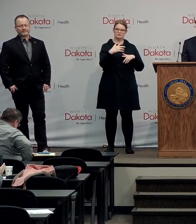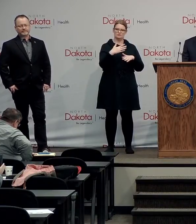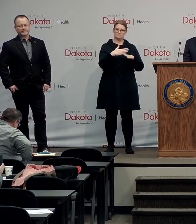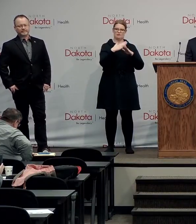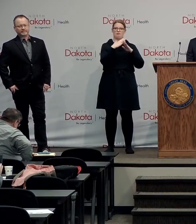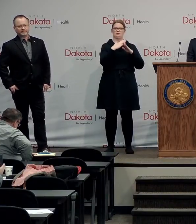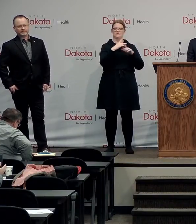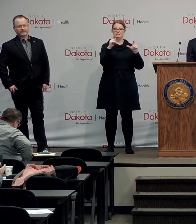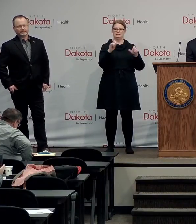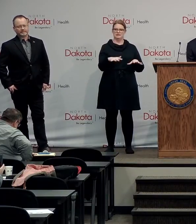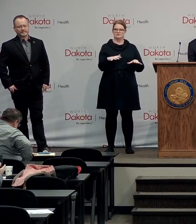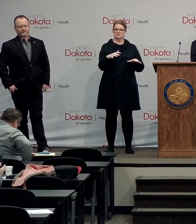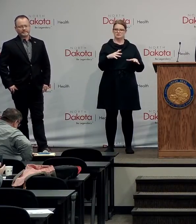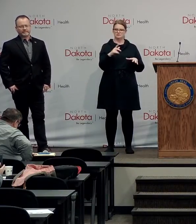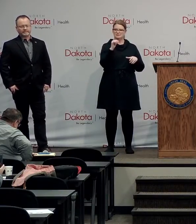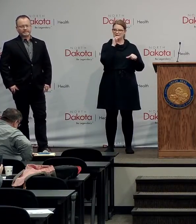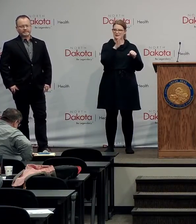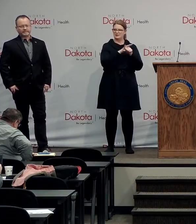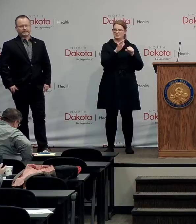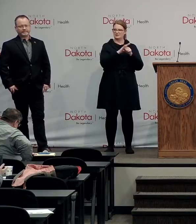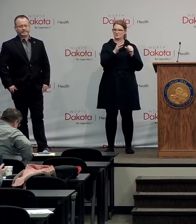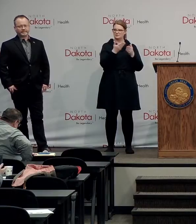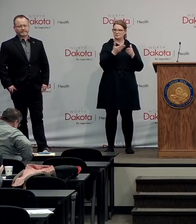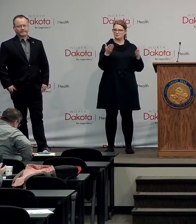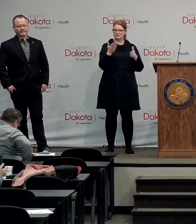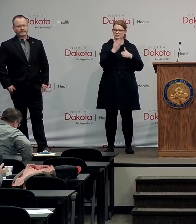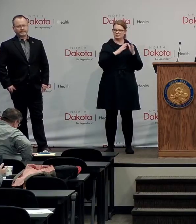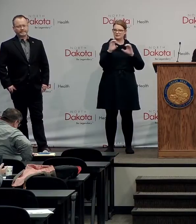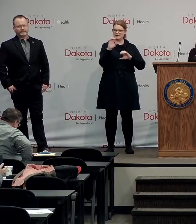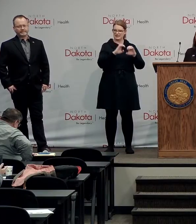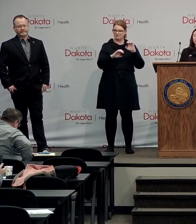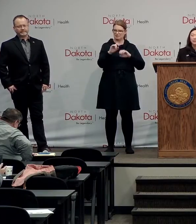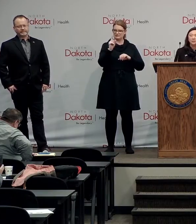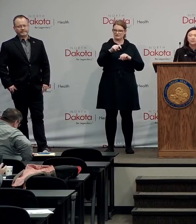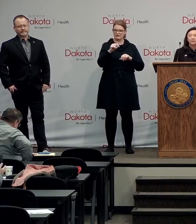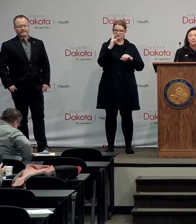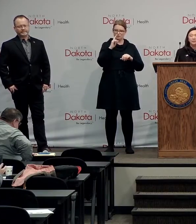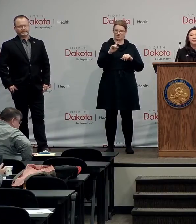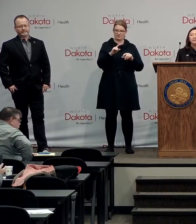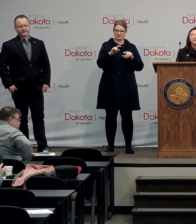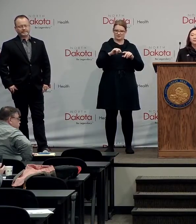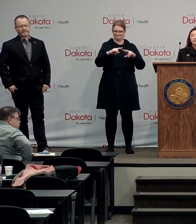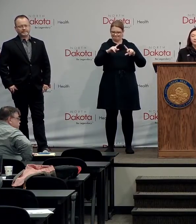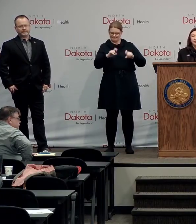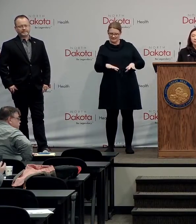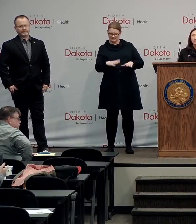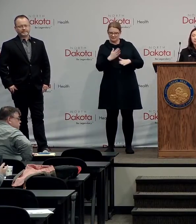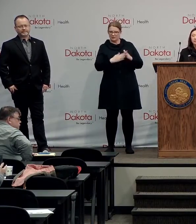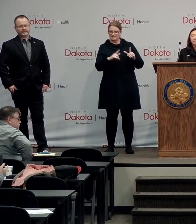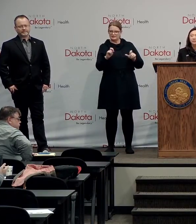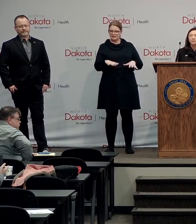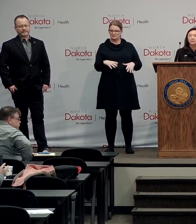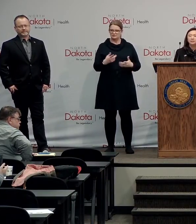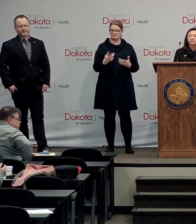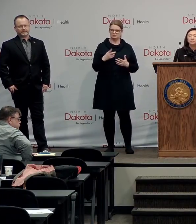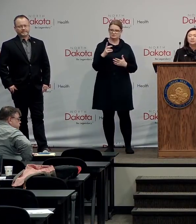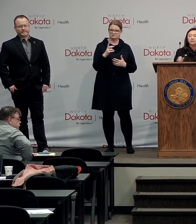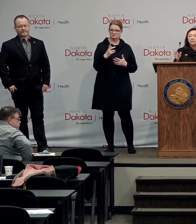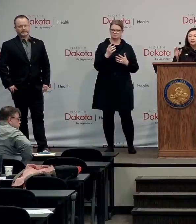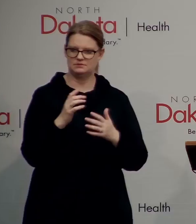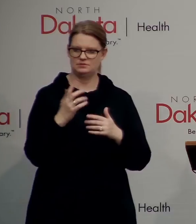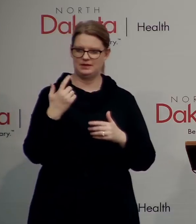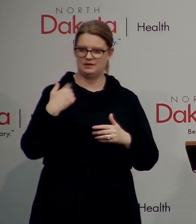testing because of the lack of supply of some of the chemicals needed for the extraction part of the test, as I understand it. How are we doing in that